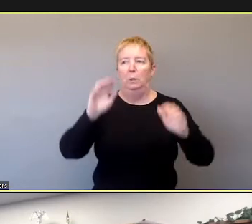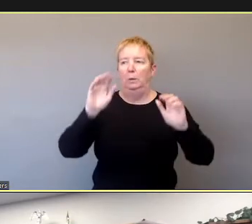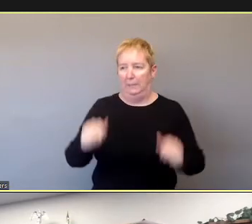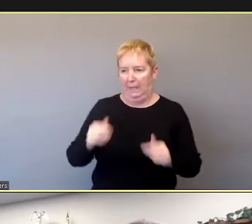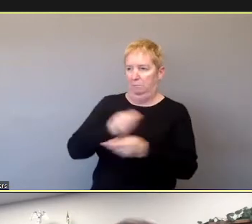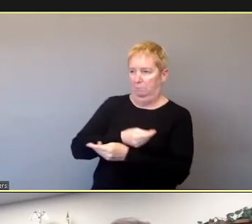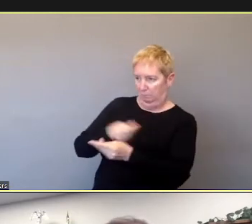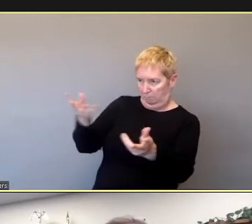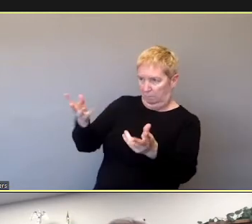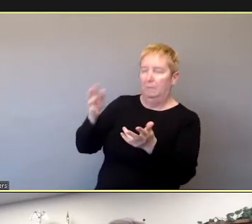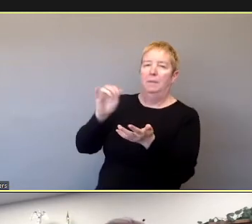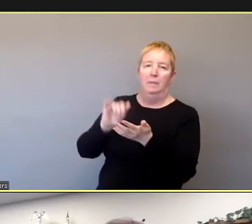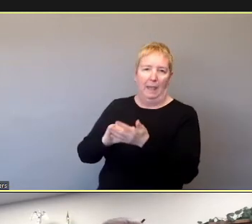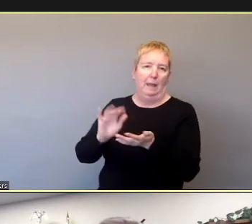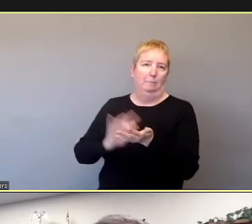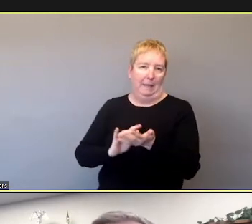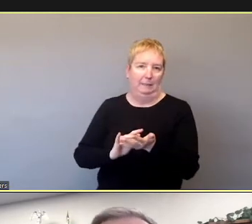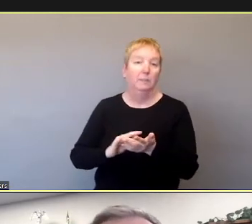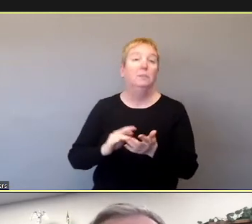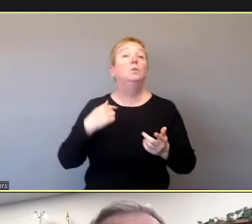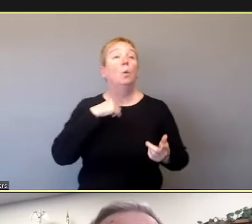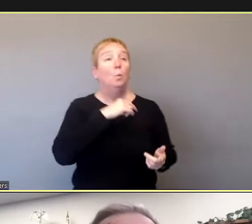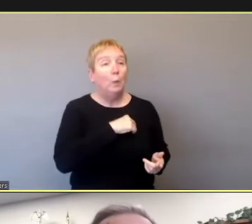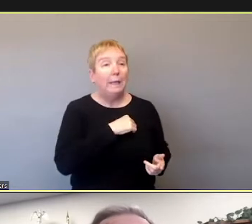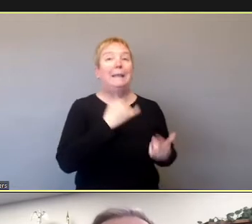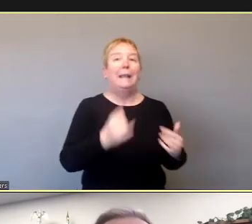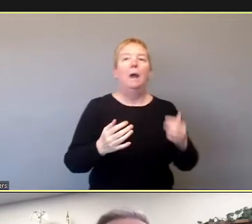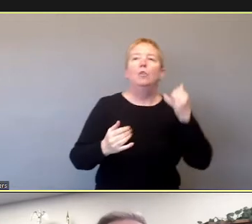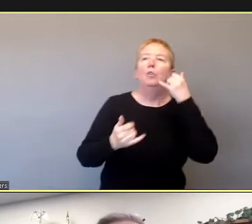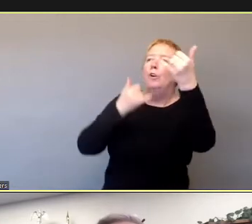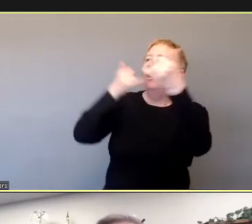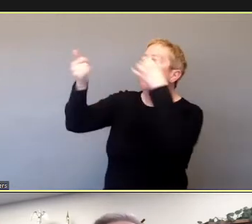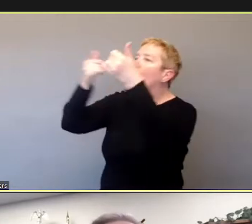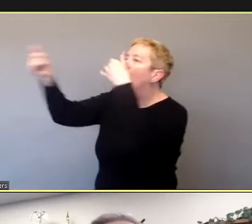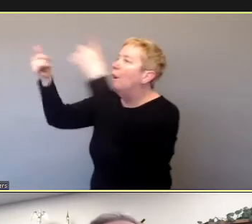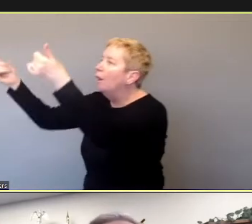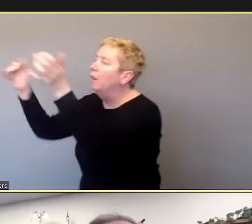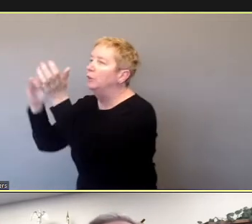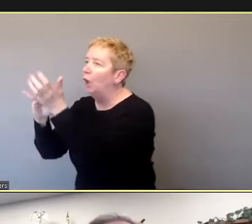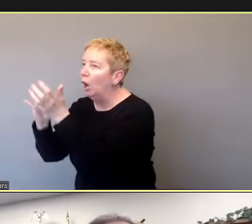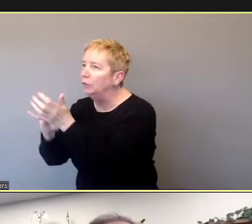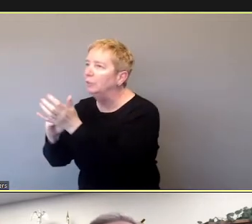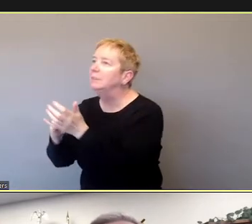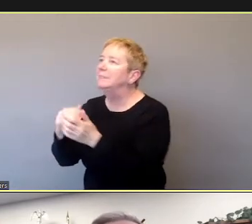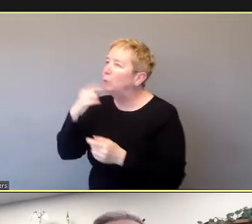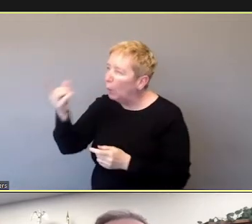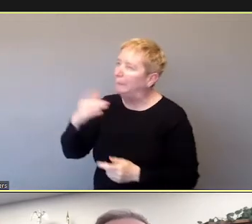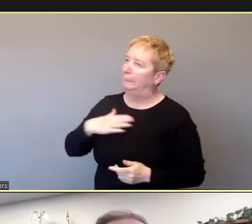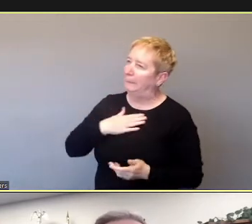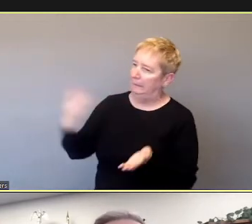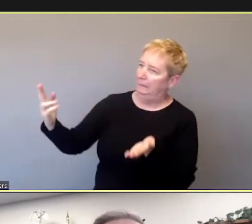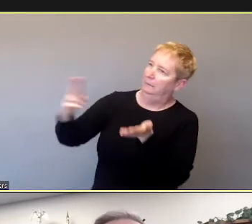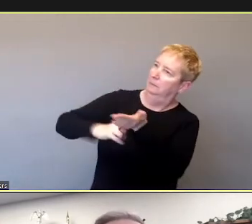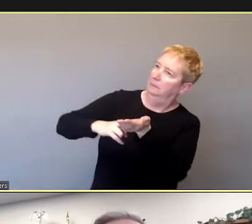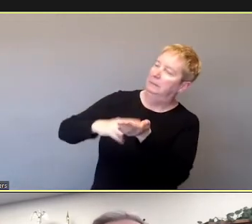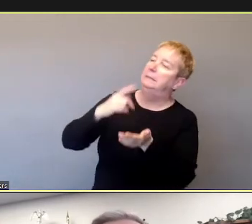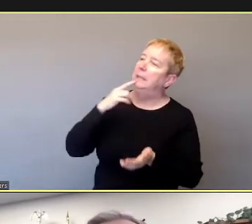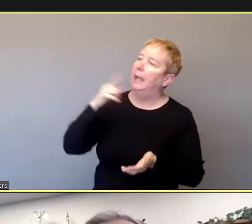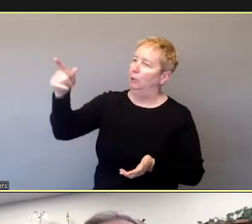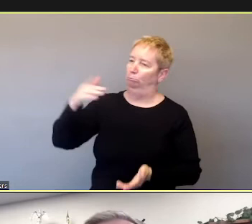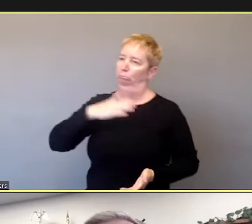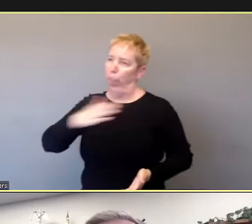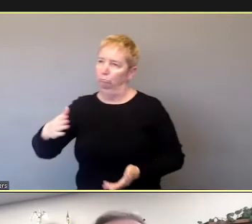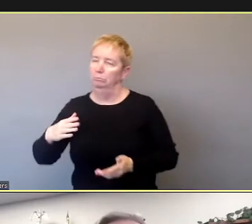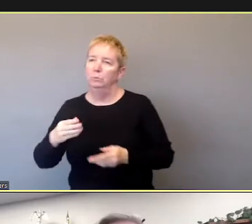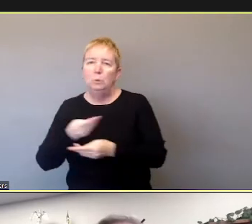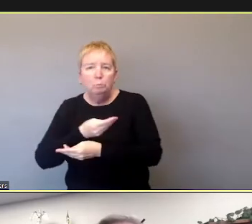of the outreach to all providers to encourage them to sign up to prescribe this medication for more